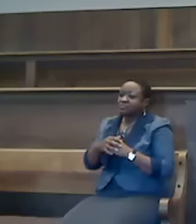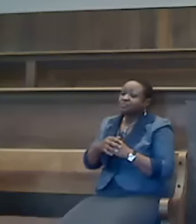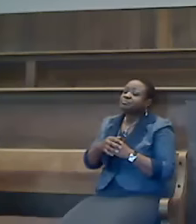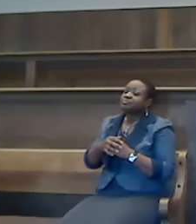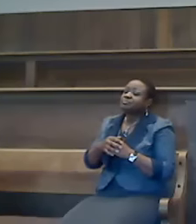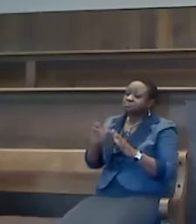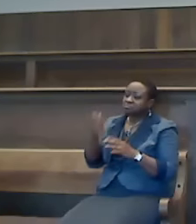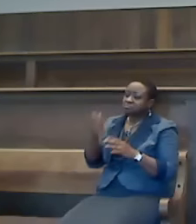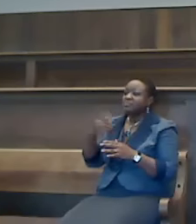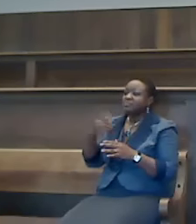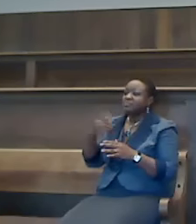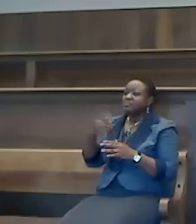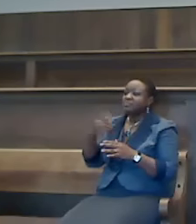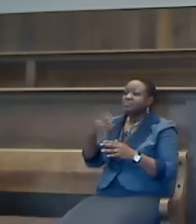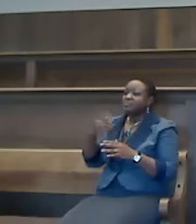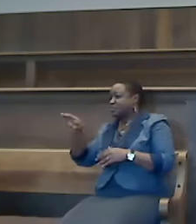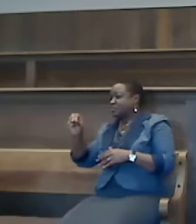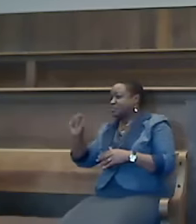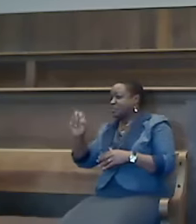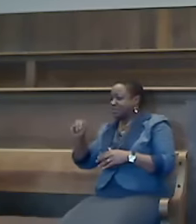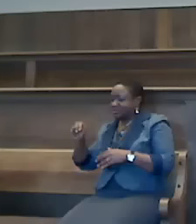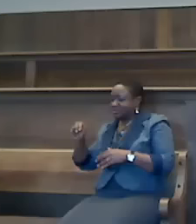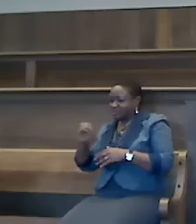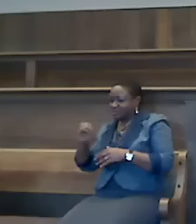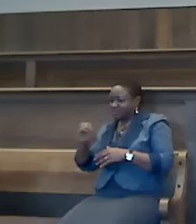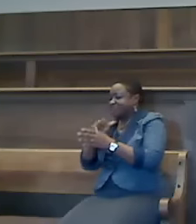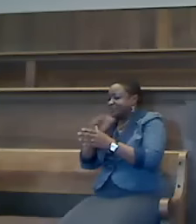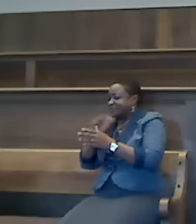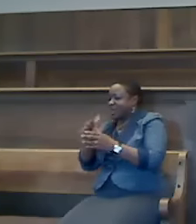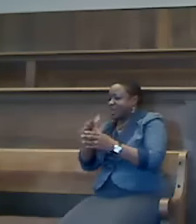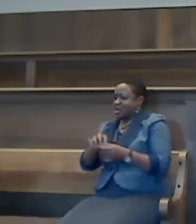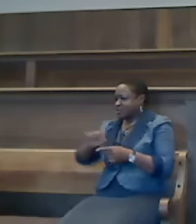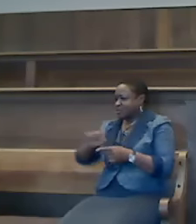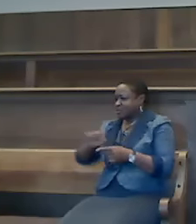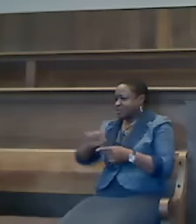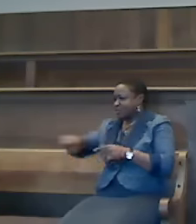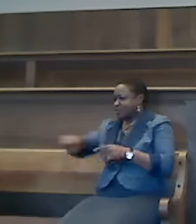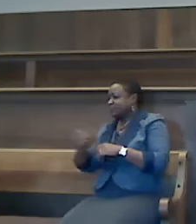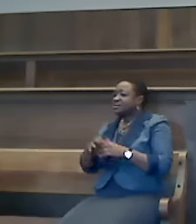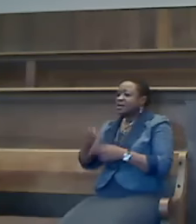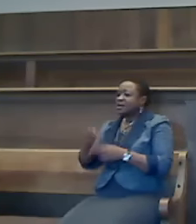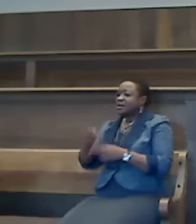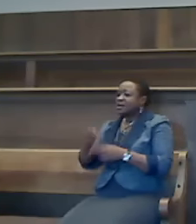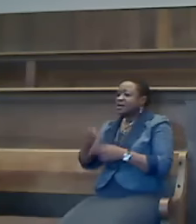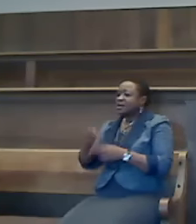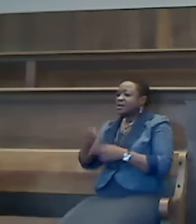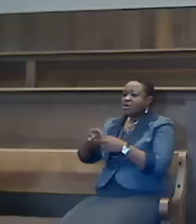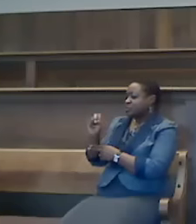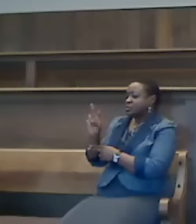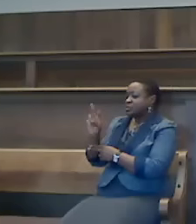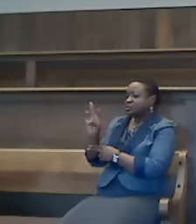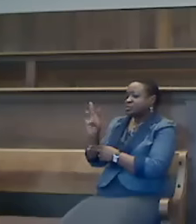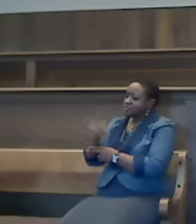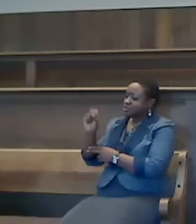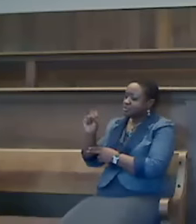you've got foreign proteins. You have, for example, the snowdrop, protein from the snowdrop